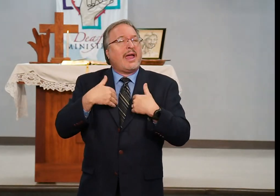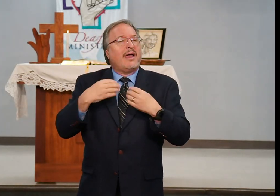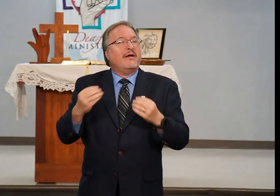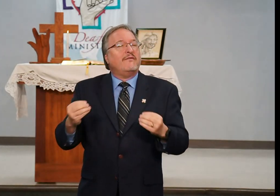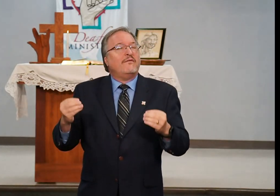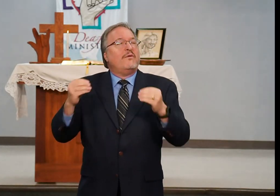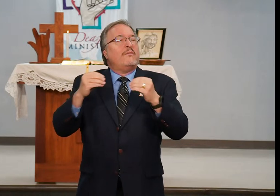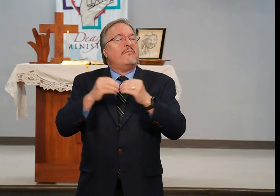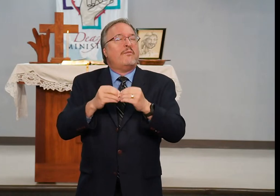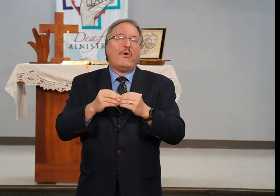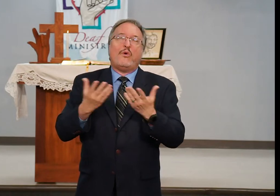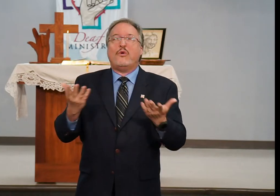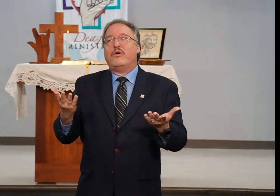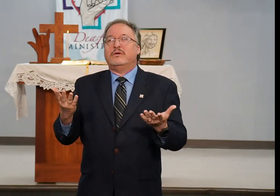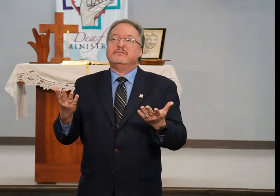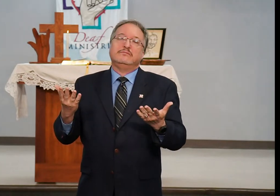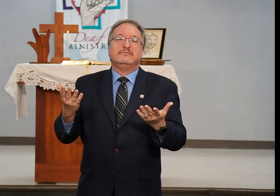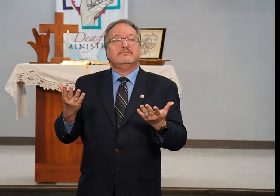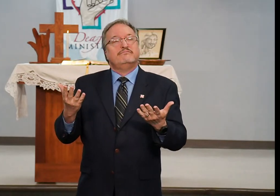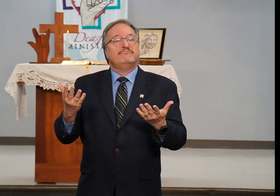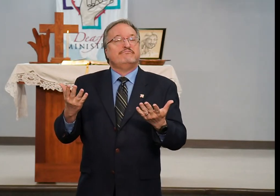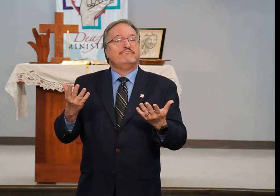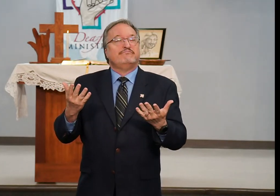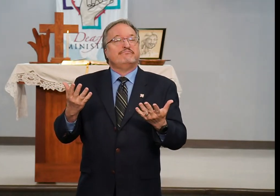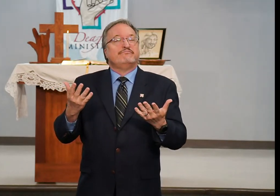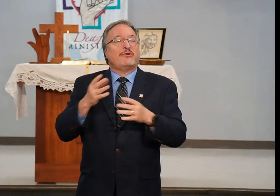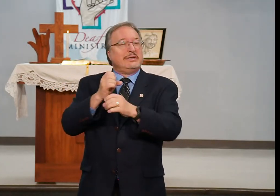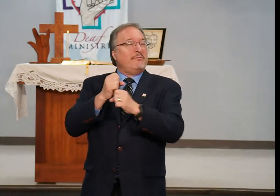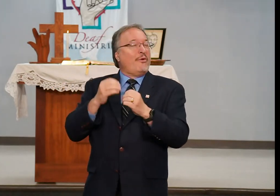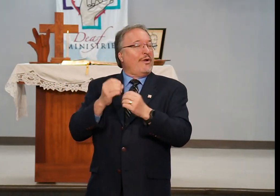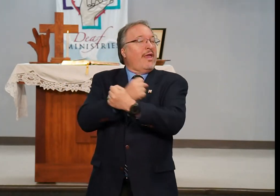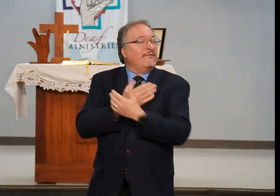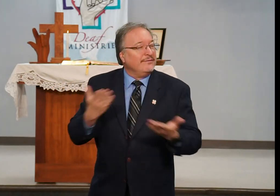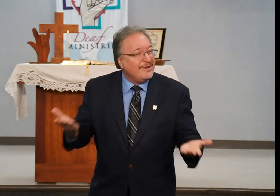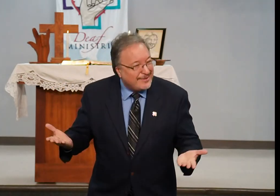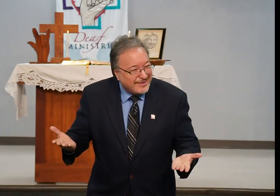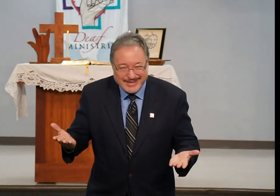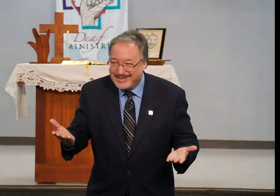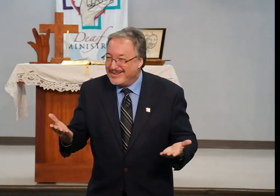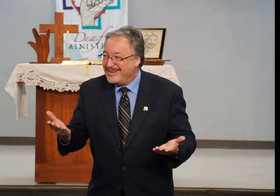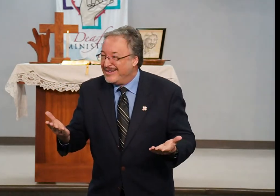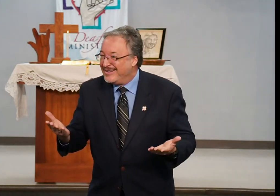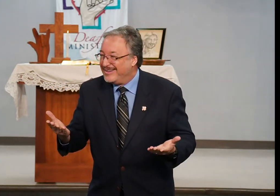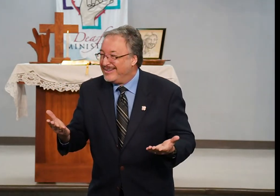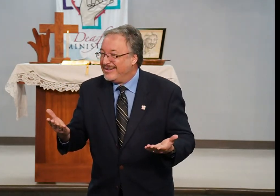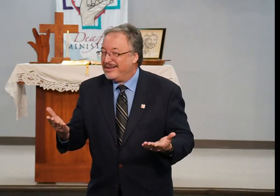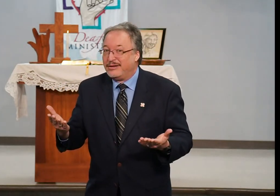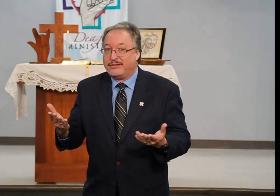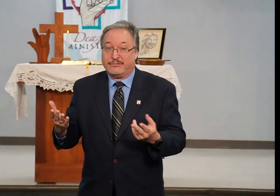which man do you think would experience more love?